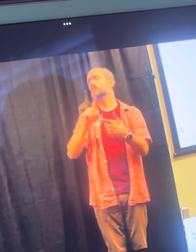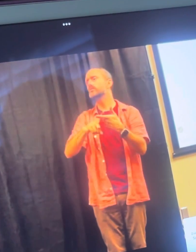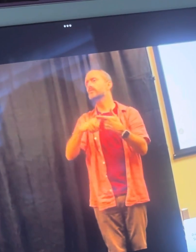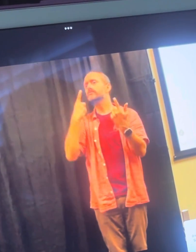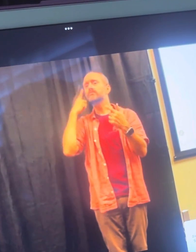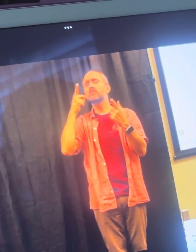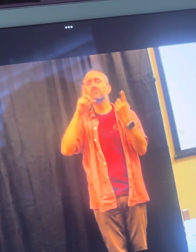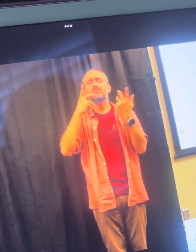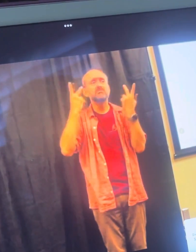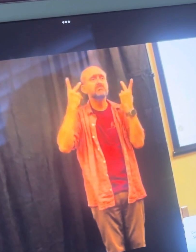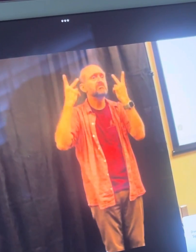and presented,